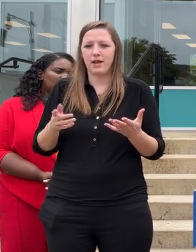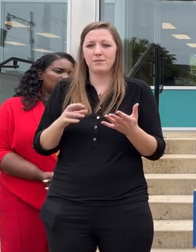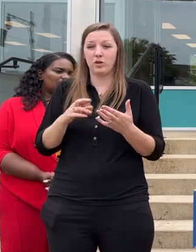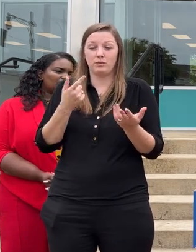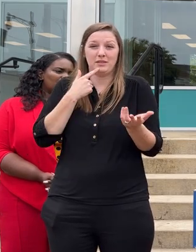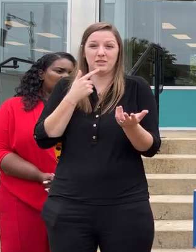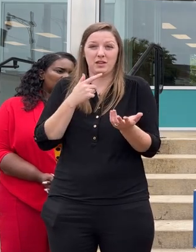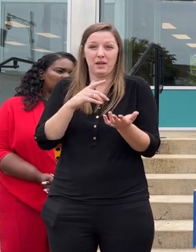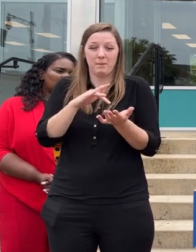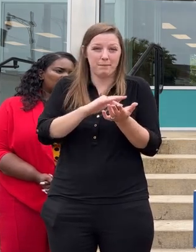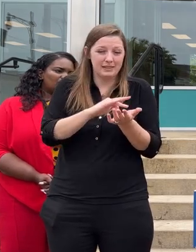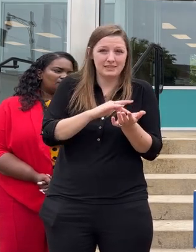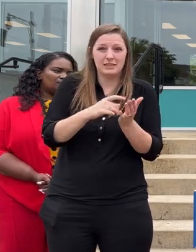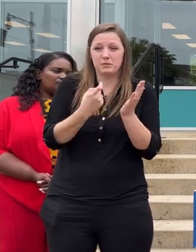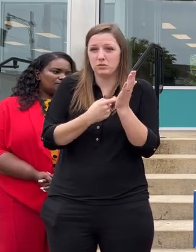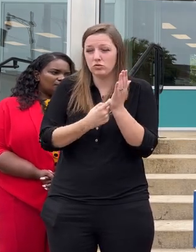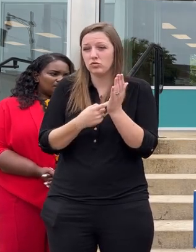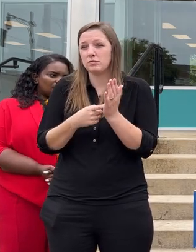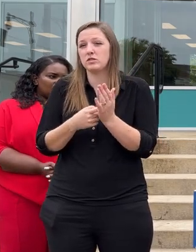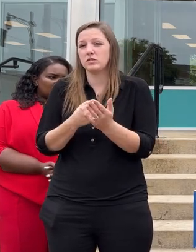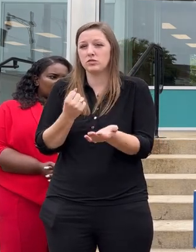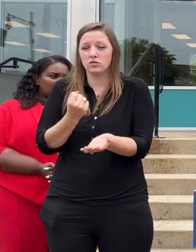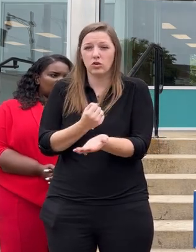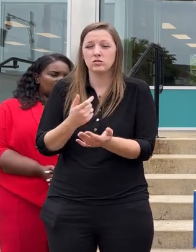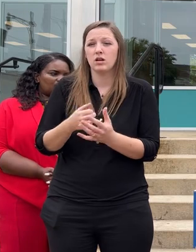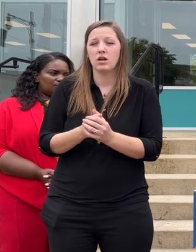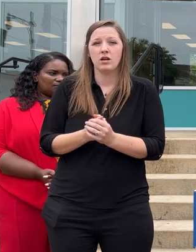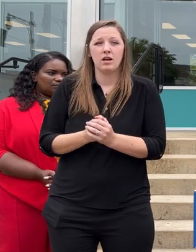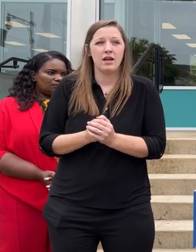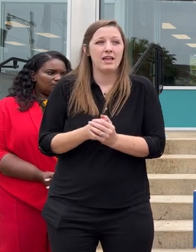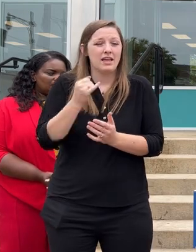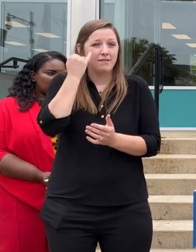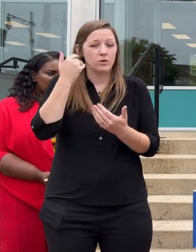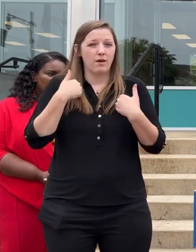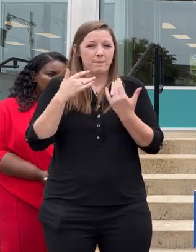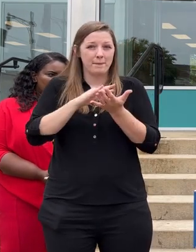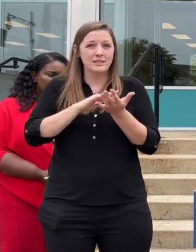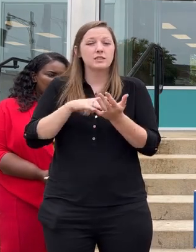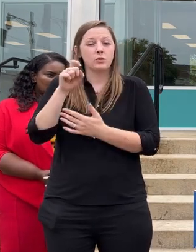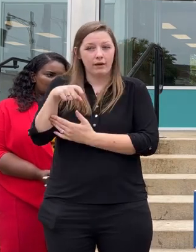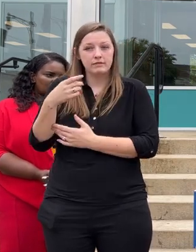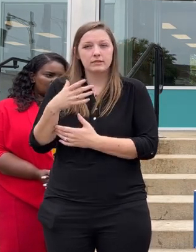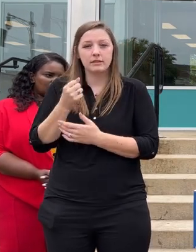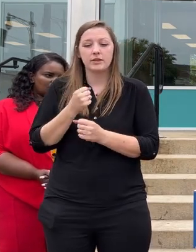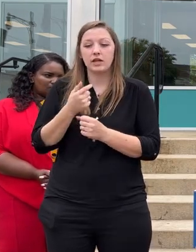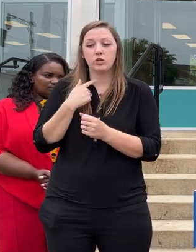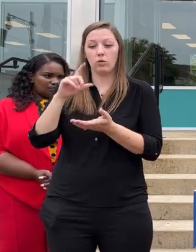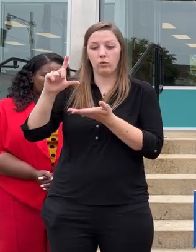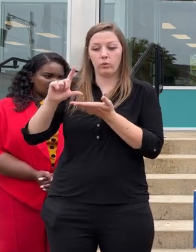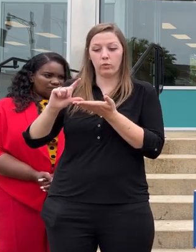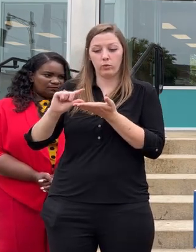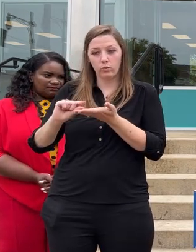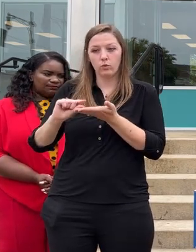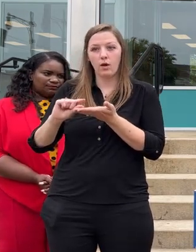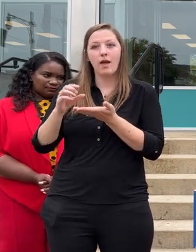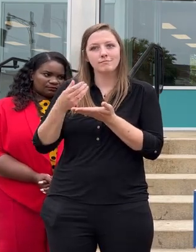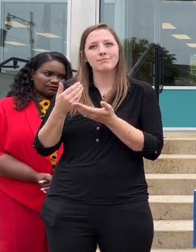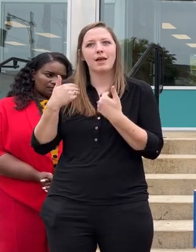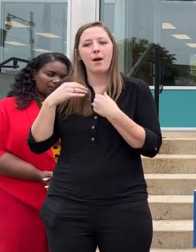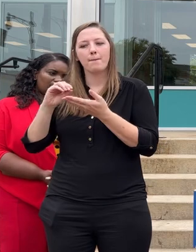prescription drugs. If you have a prescription that you have to take, as Dr. Burstein noted, and you're running low, you should always have a few extra